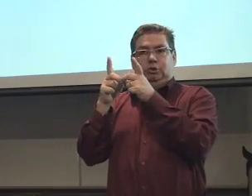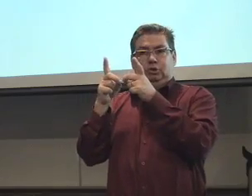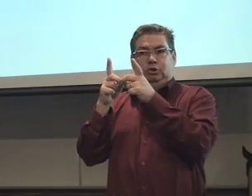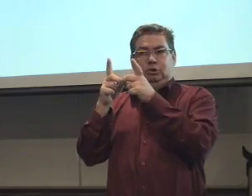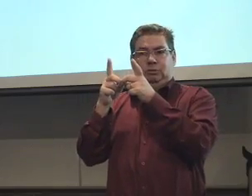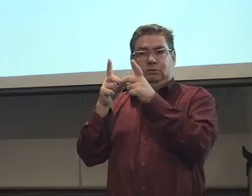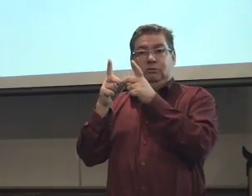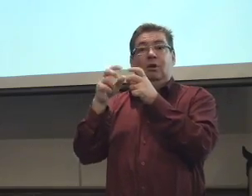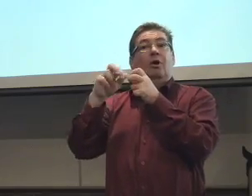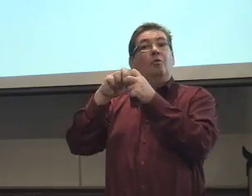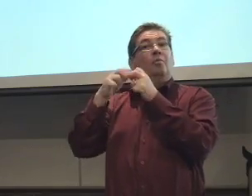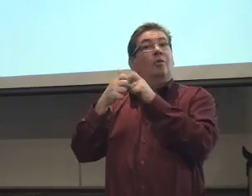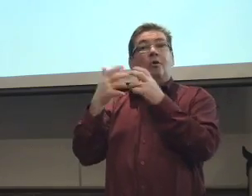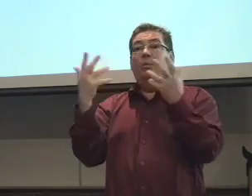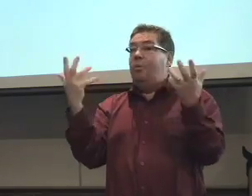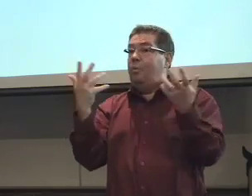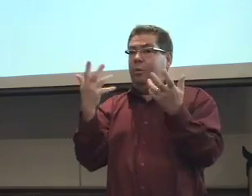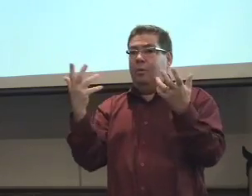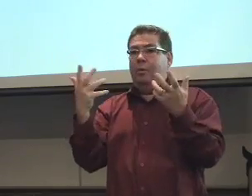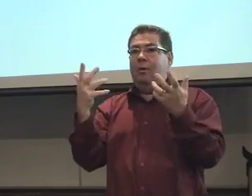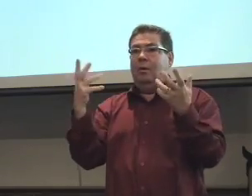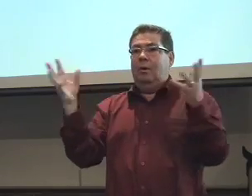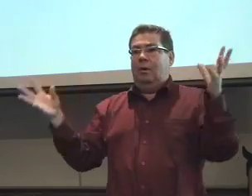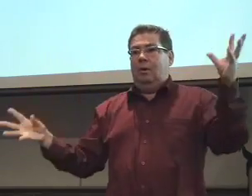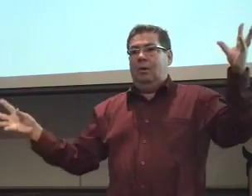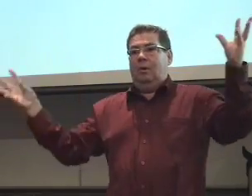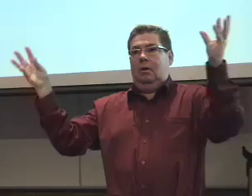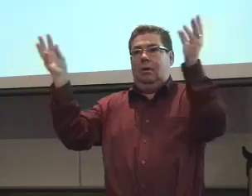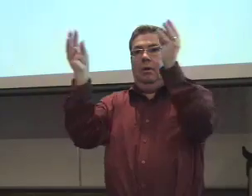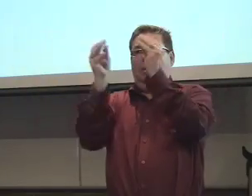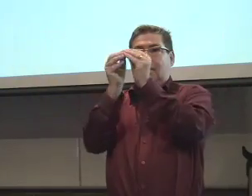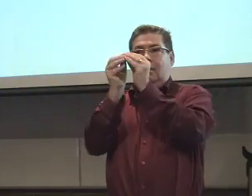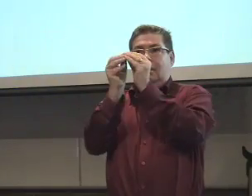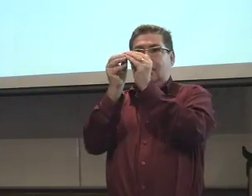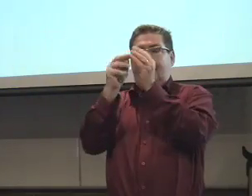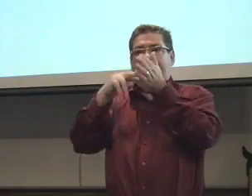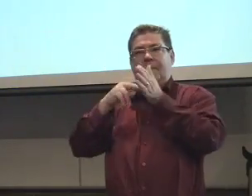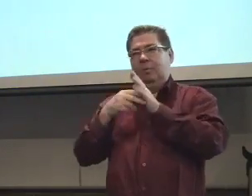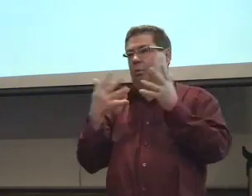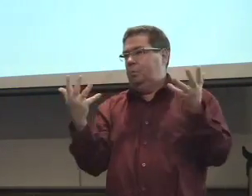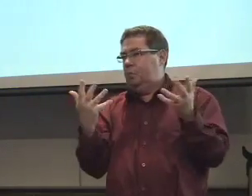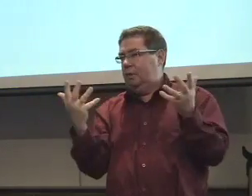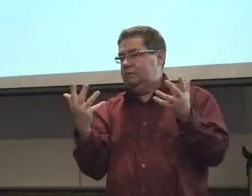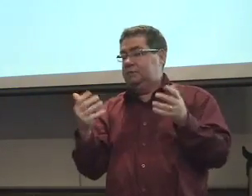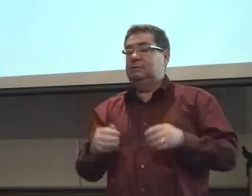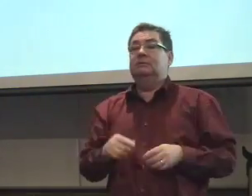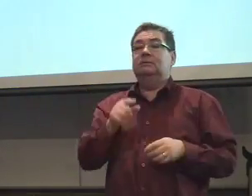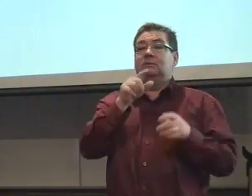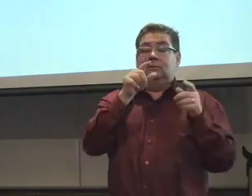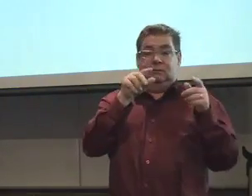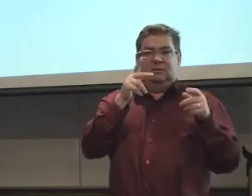The problem is in the multiple meanings of leave and room. At the end of the sentence, what does a deaf kid think?